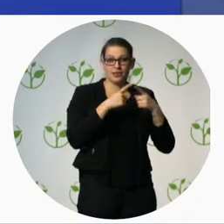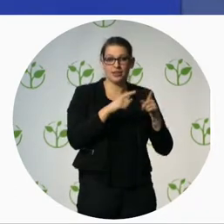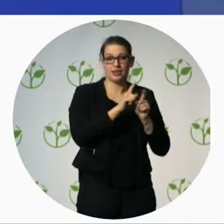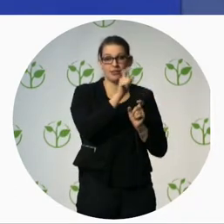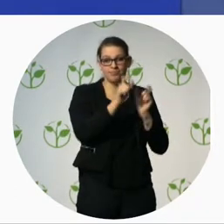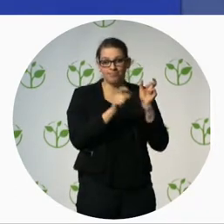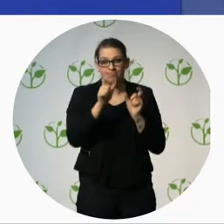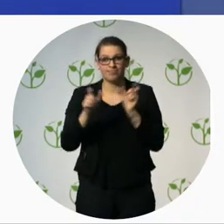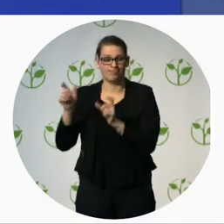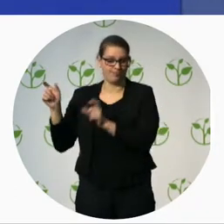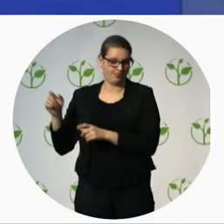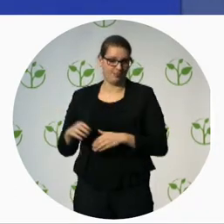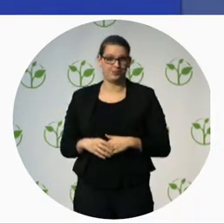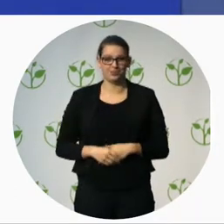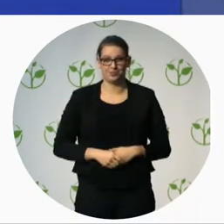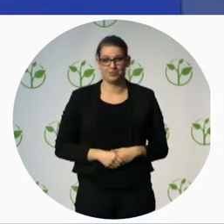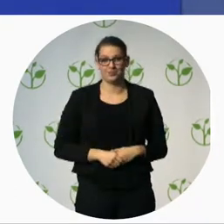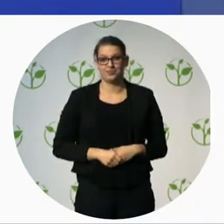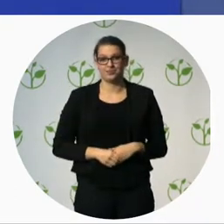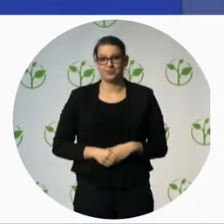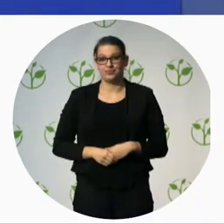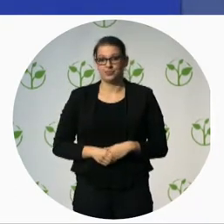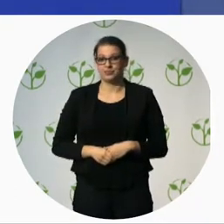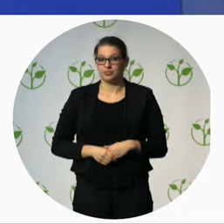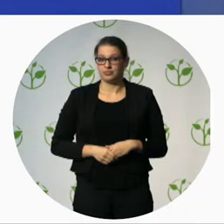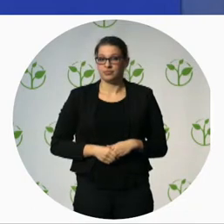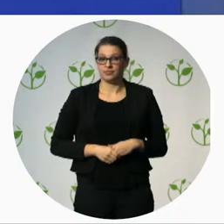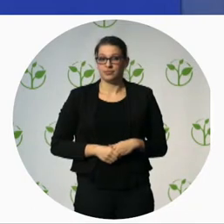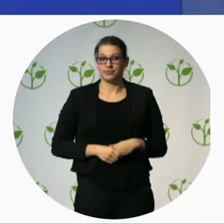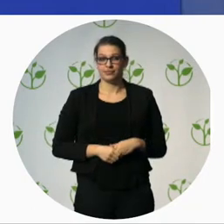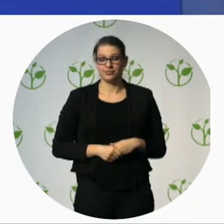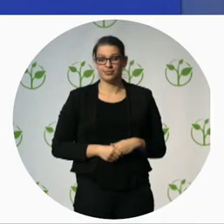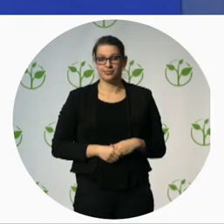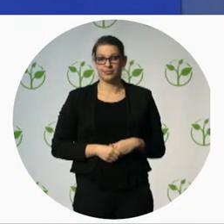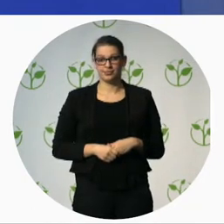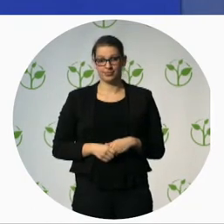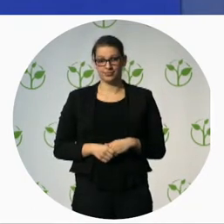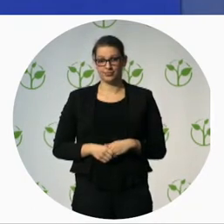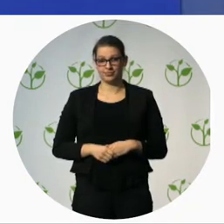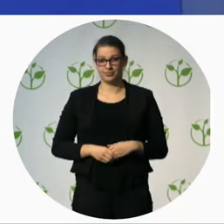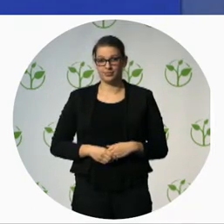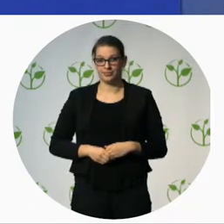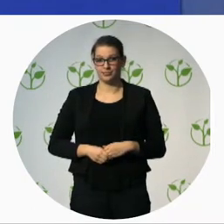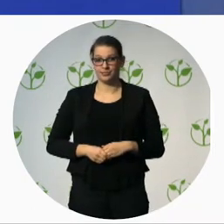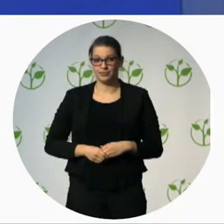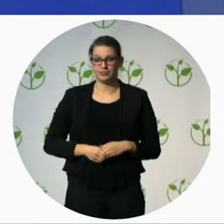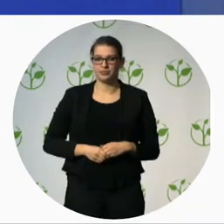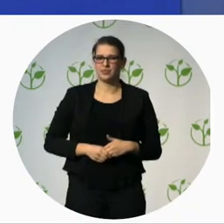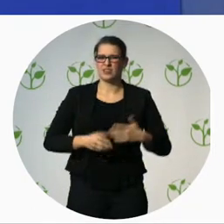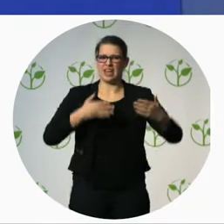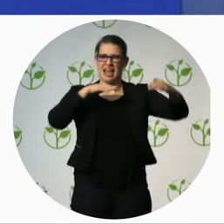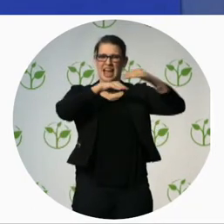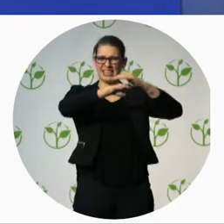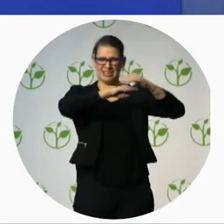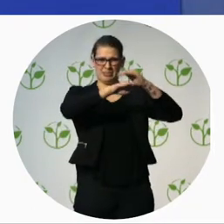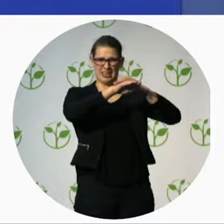forth. Anyway, what is the Act? The Accessibility Act contains two pillars, two legs. The first